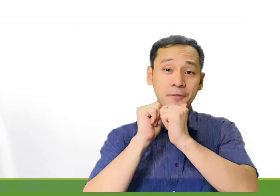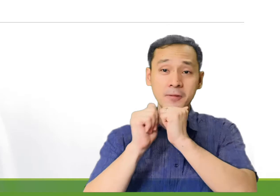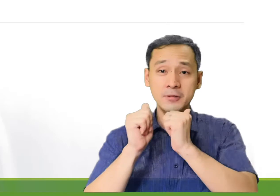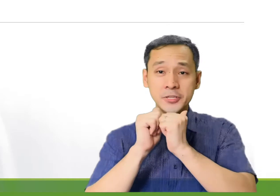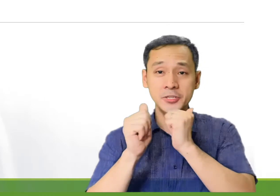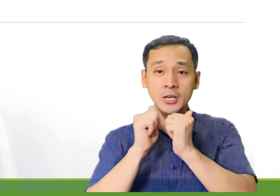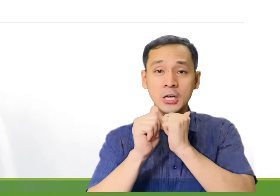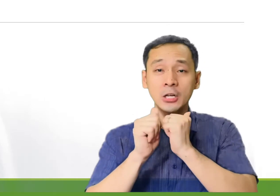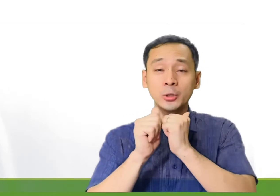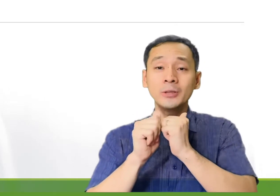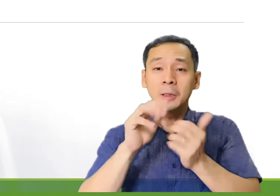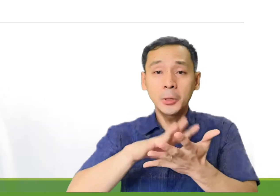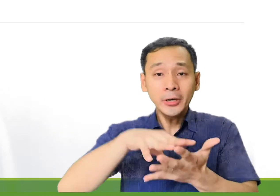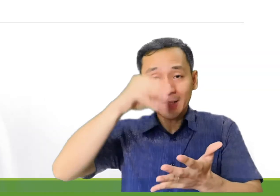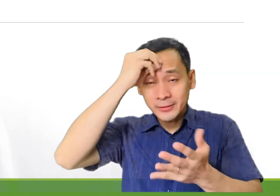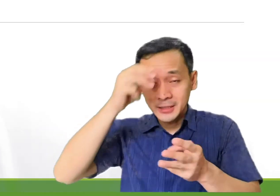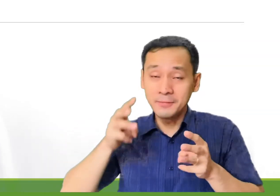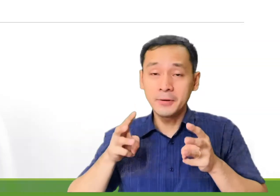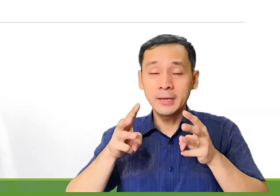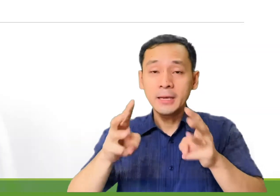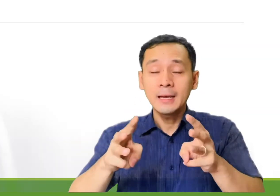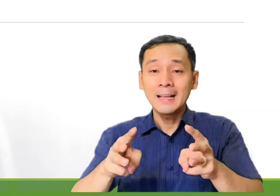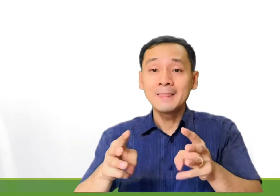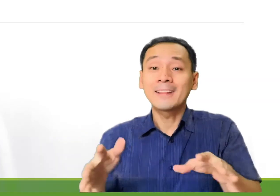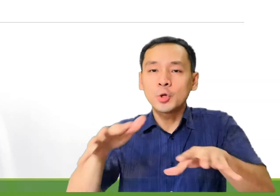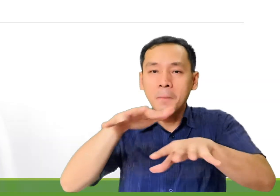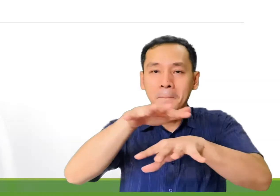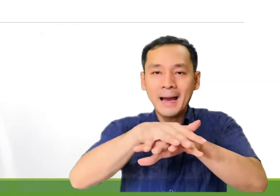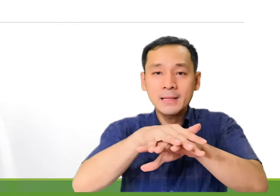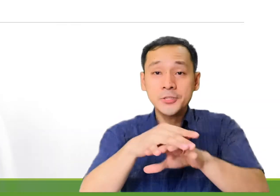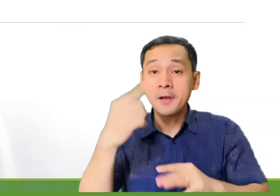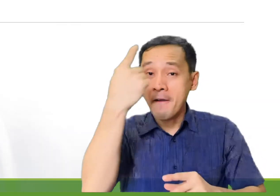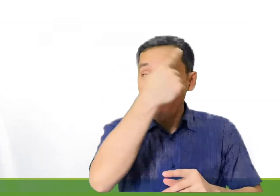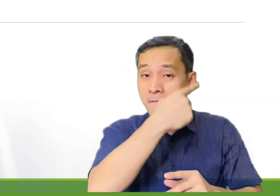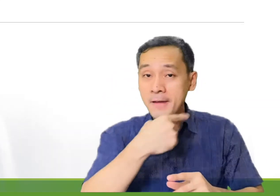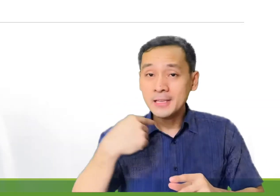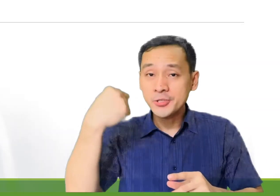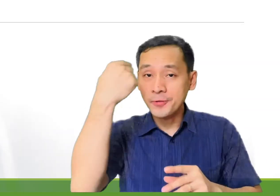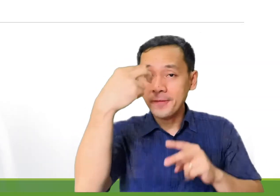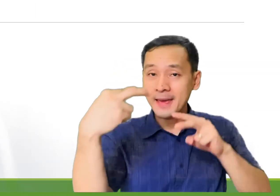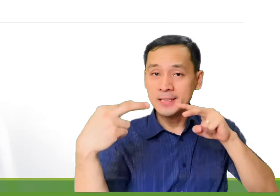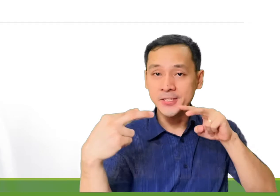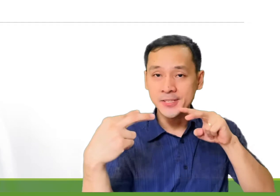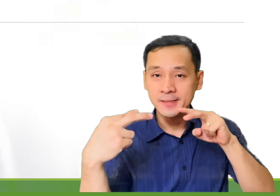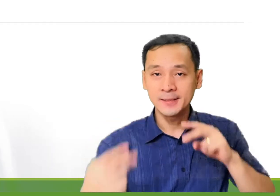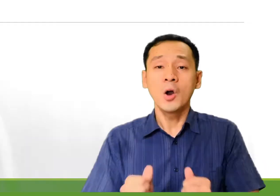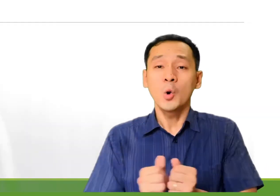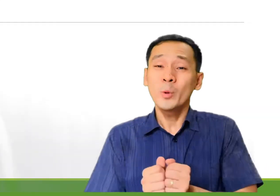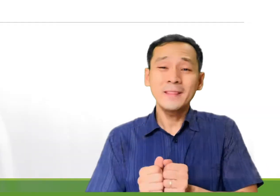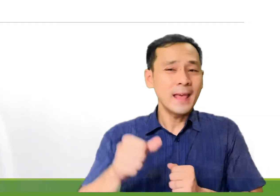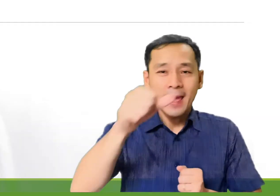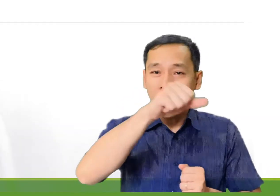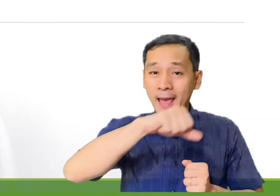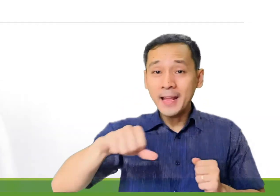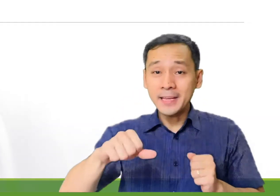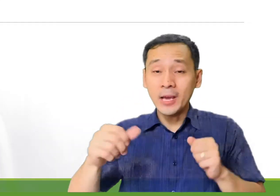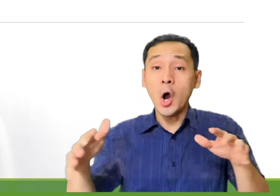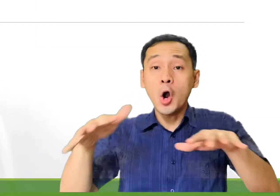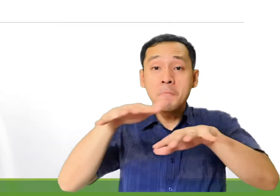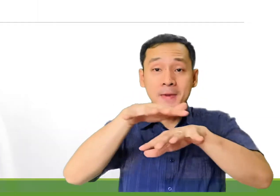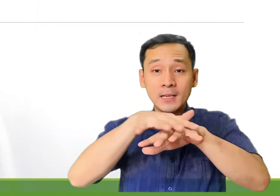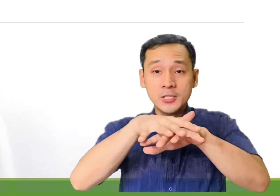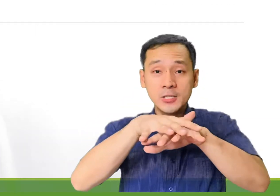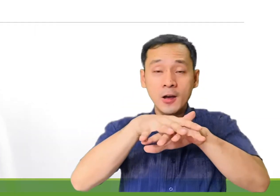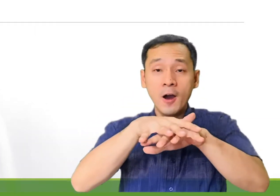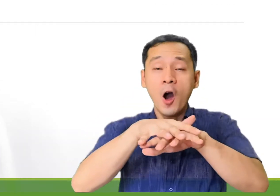This refers to the learning delivery that combines face-to-face with any